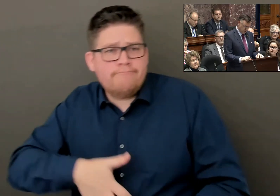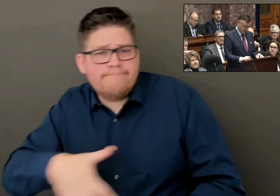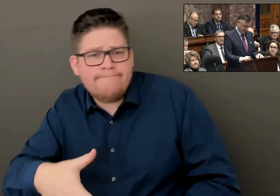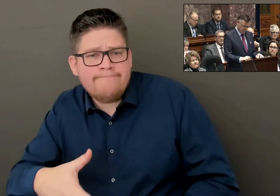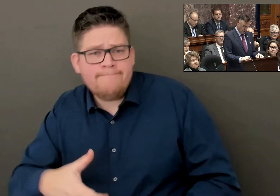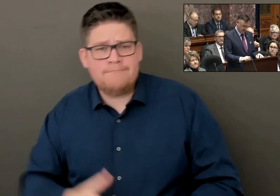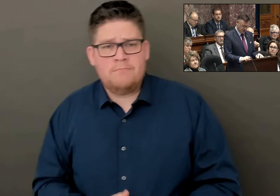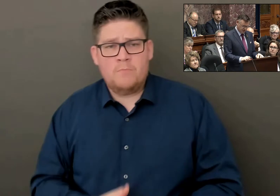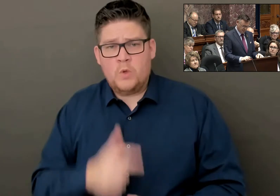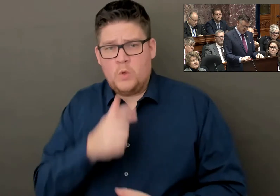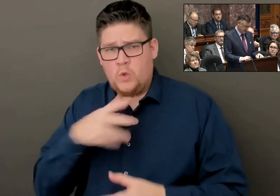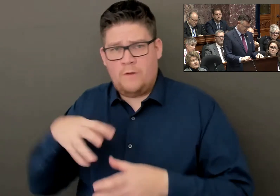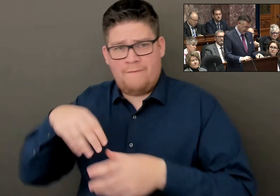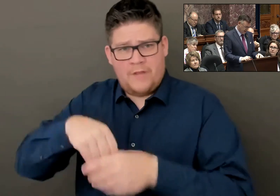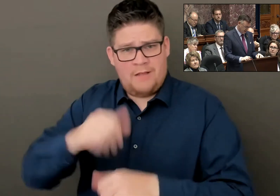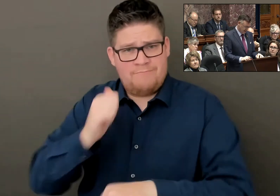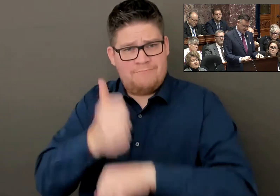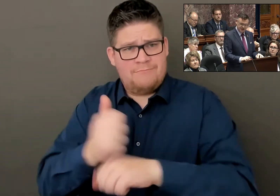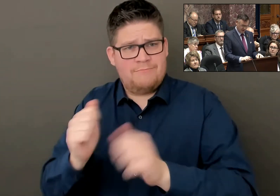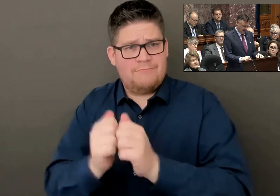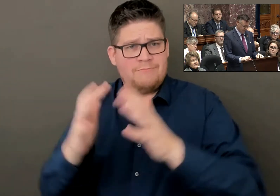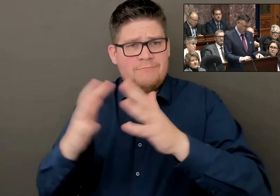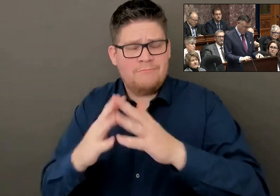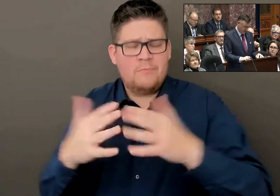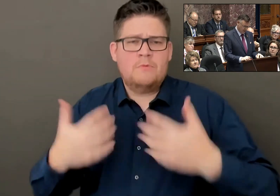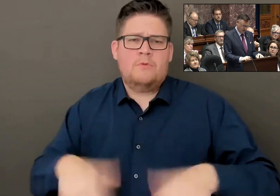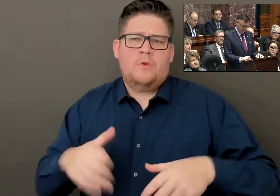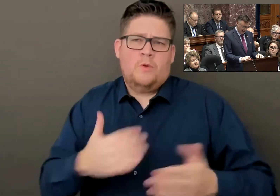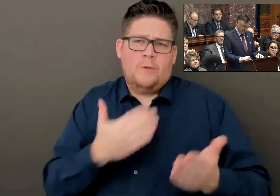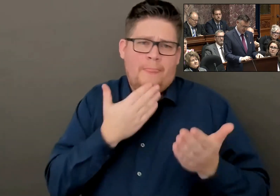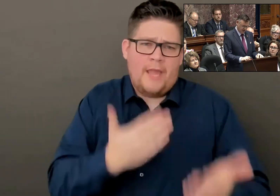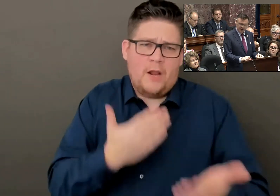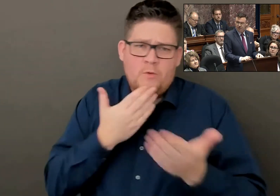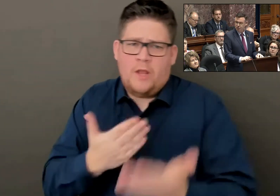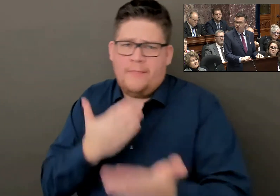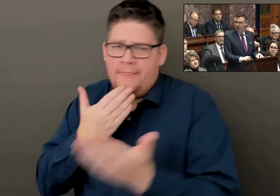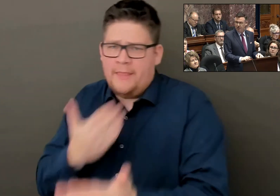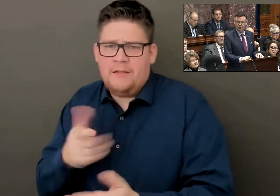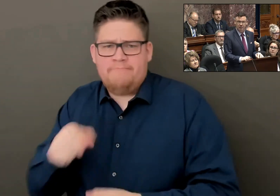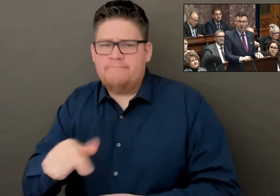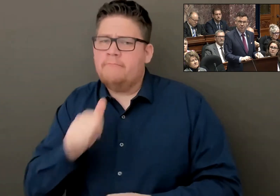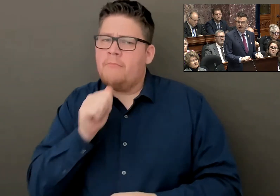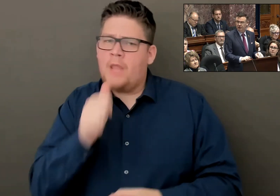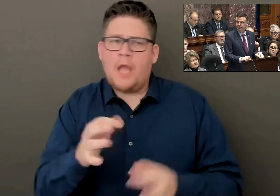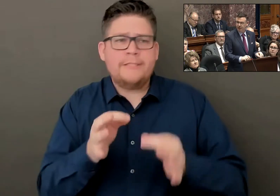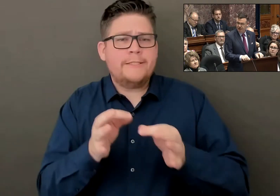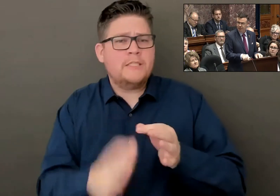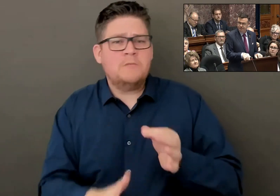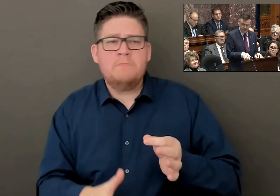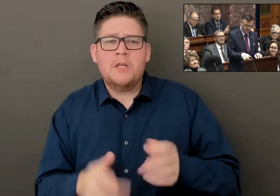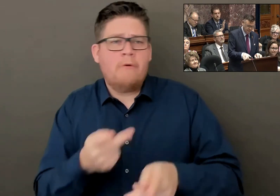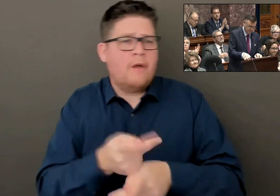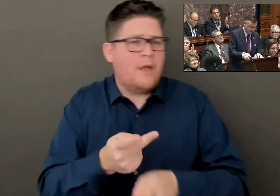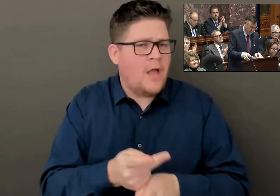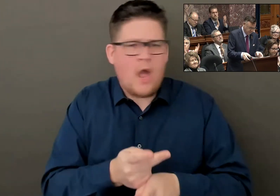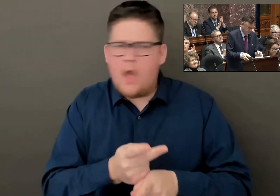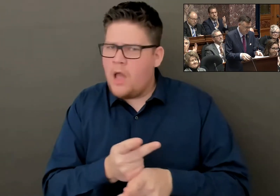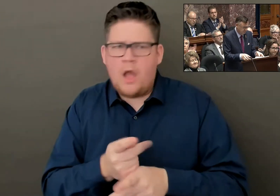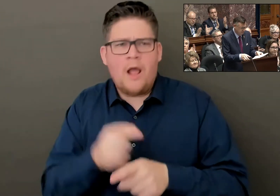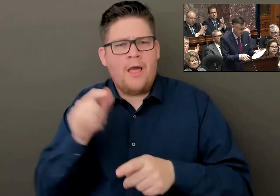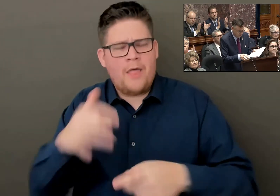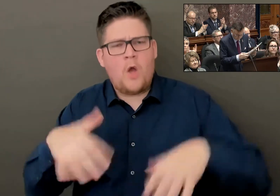Boltree's House is more than just a place to stay. It is a symbol of hope, compassion, and the true heart of our community. Thank you.